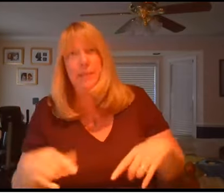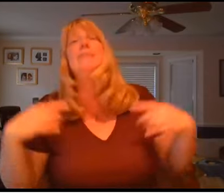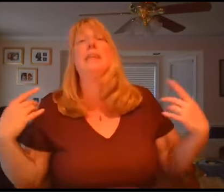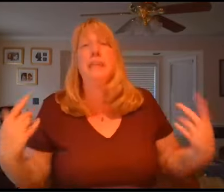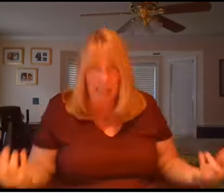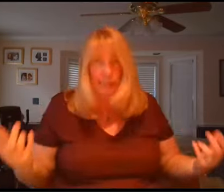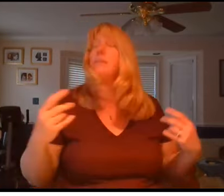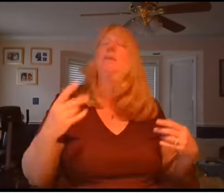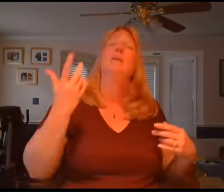So guess what happened?